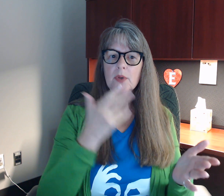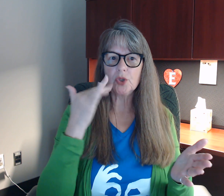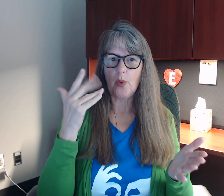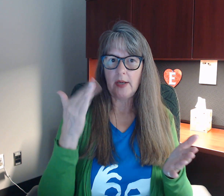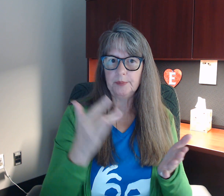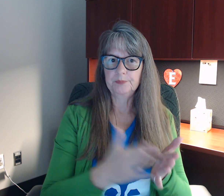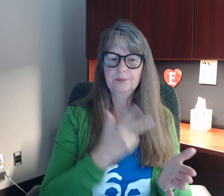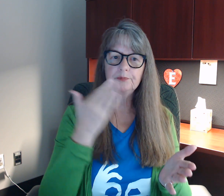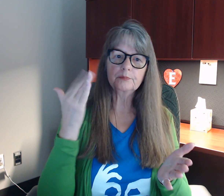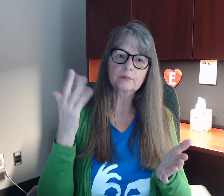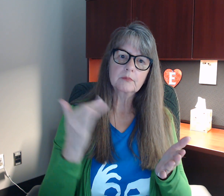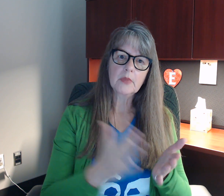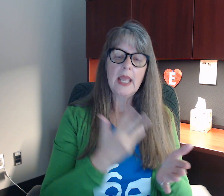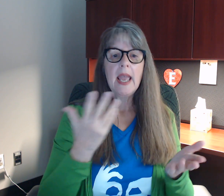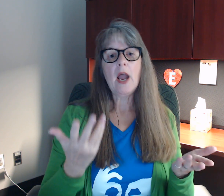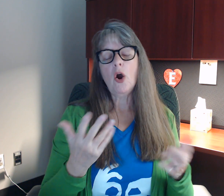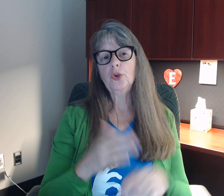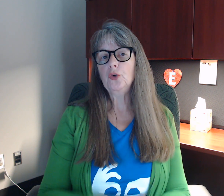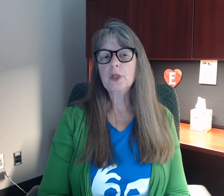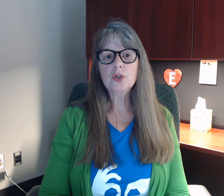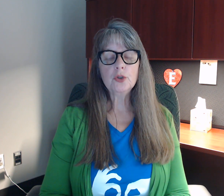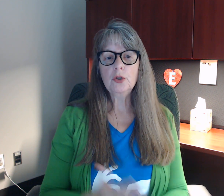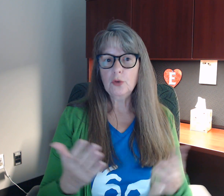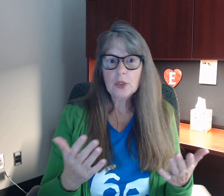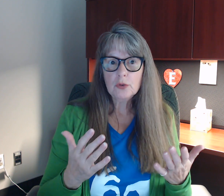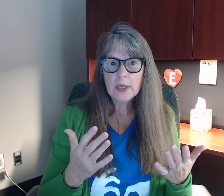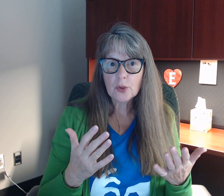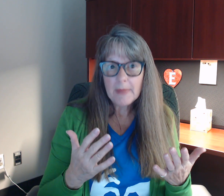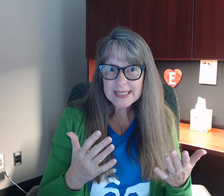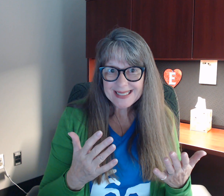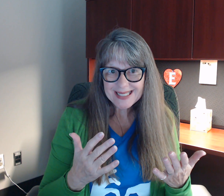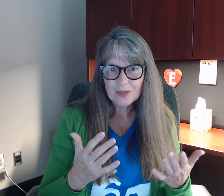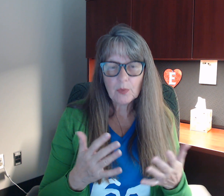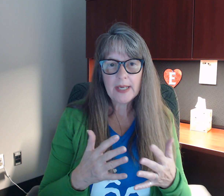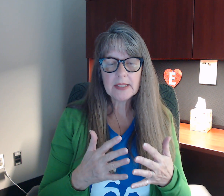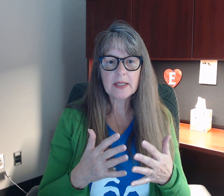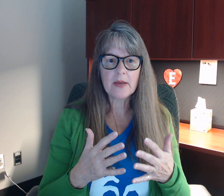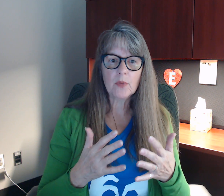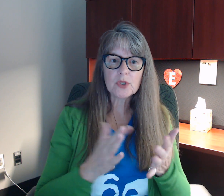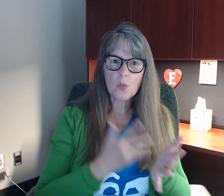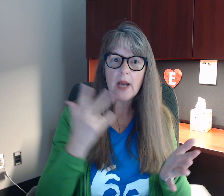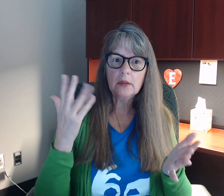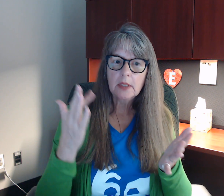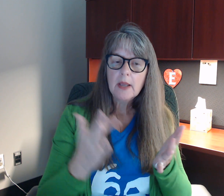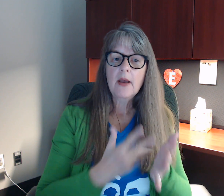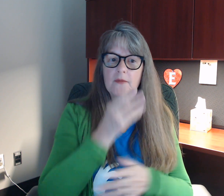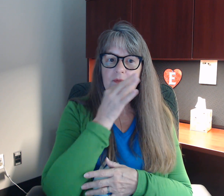a while. Or you could do intermittent, right? That's every once in a while